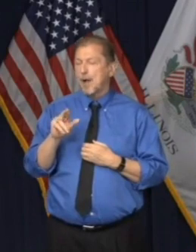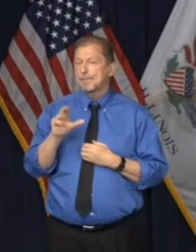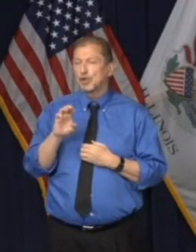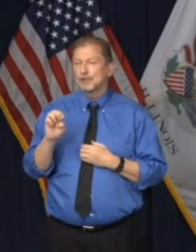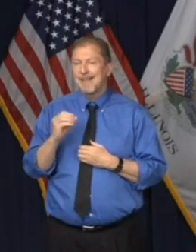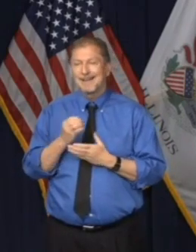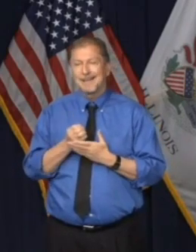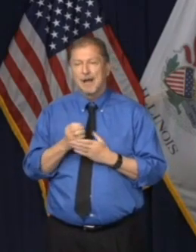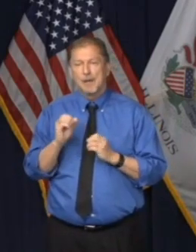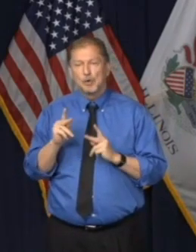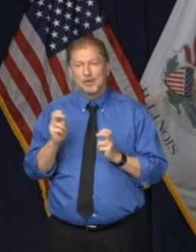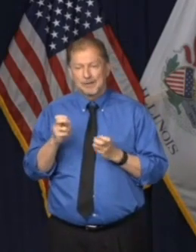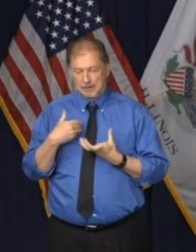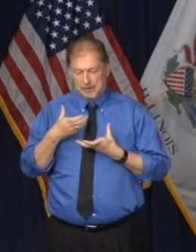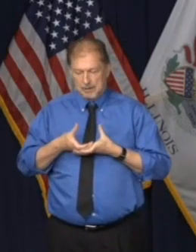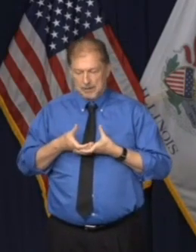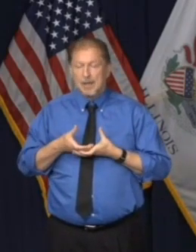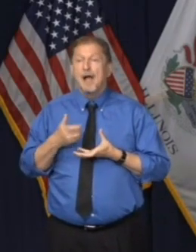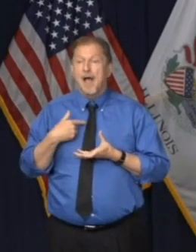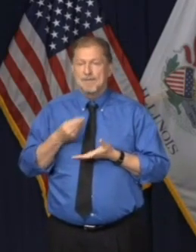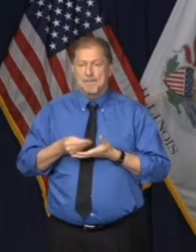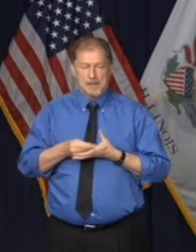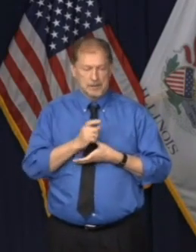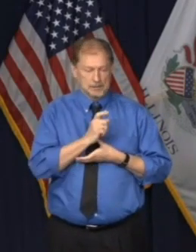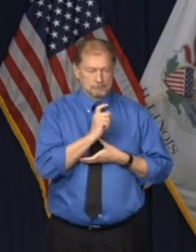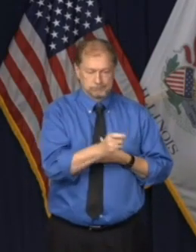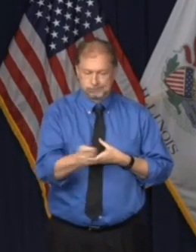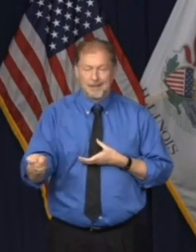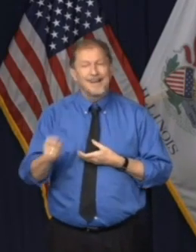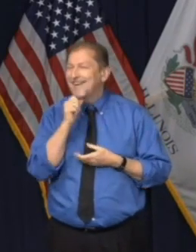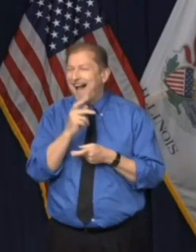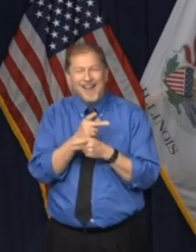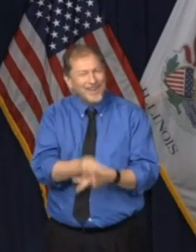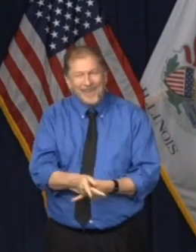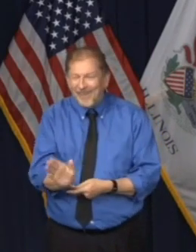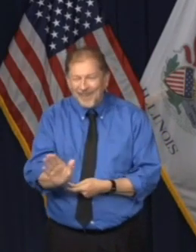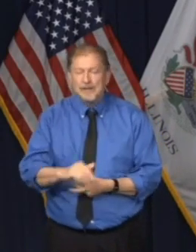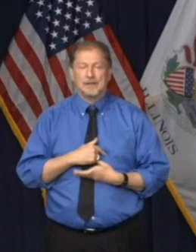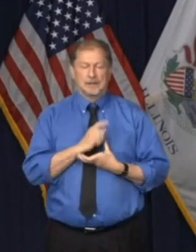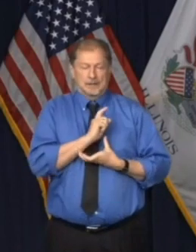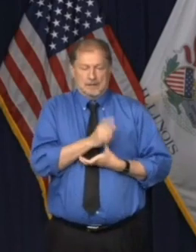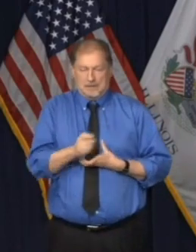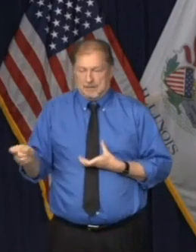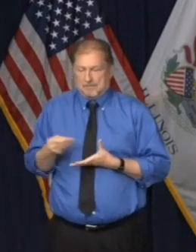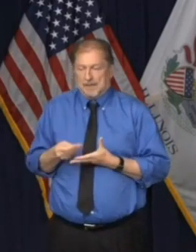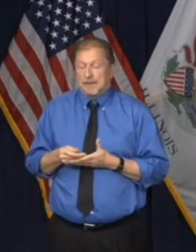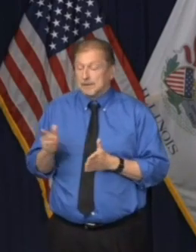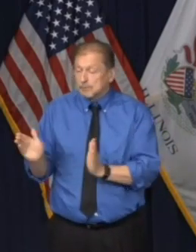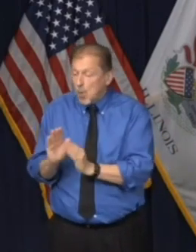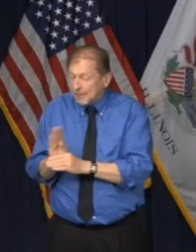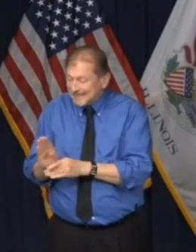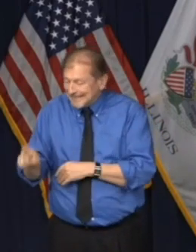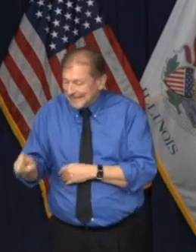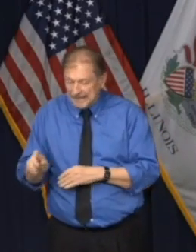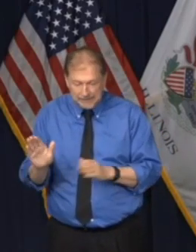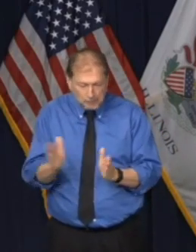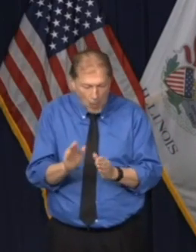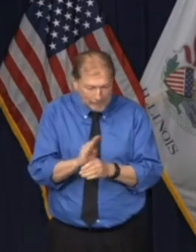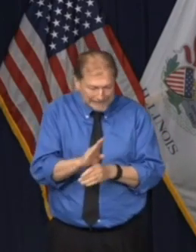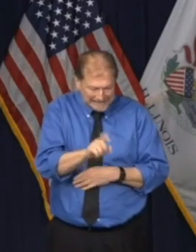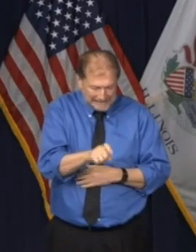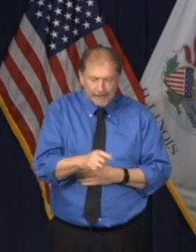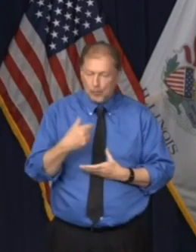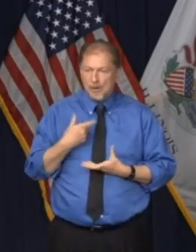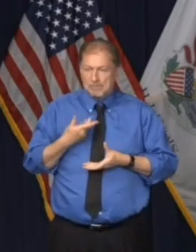to provide grants, not loans, to small businesses in Illinois. We need more for